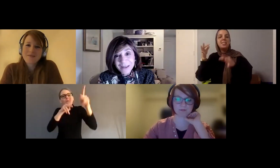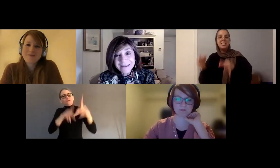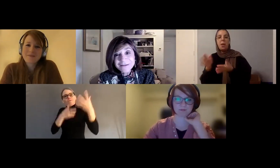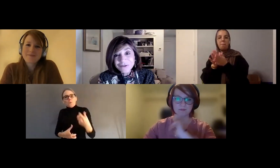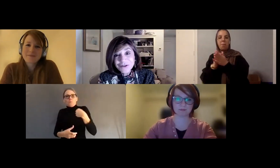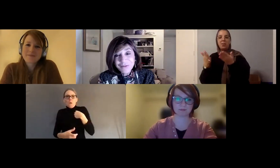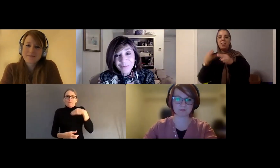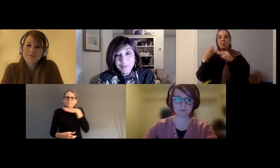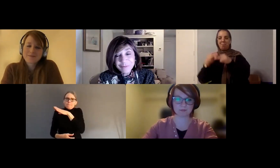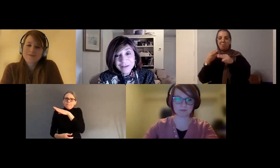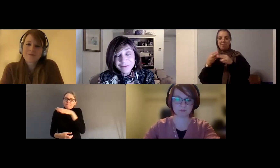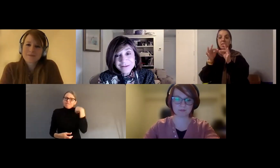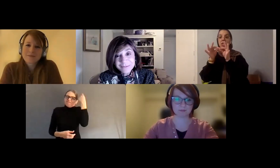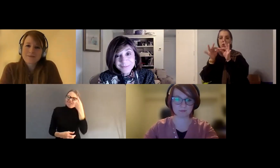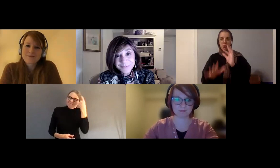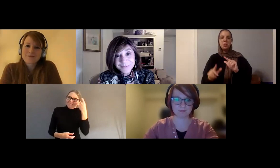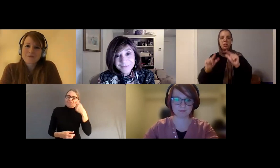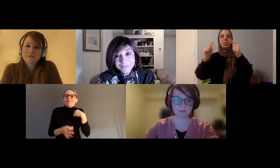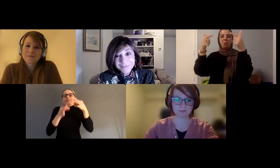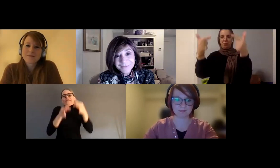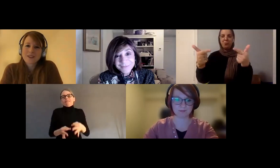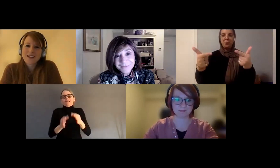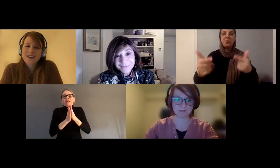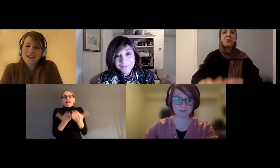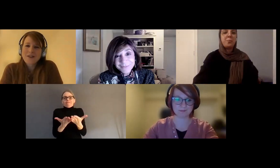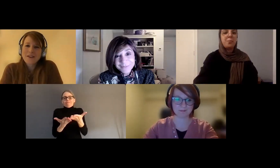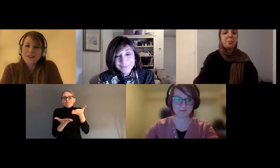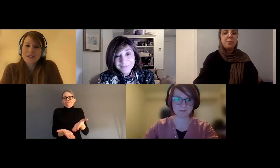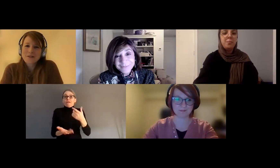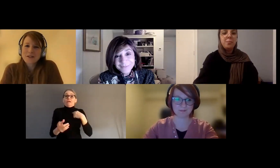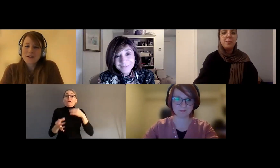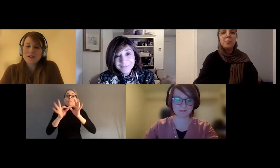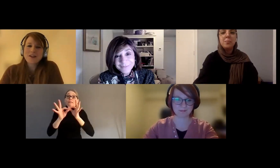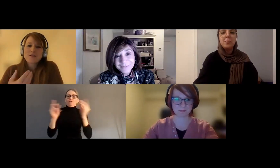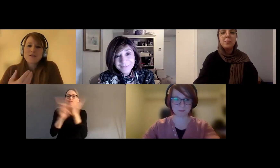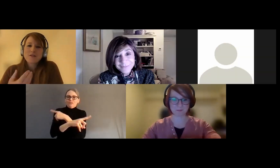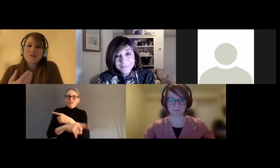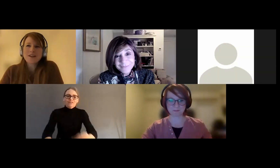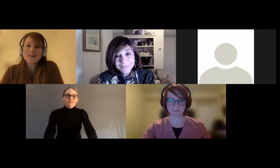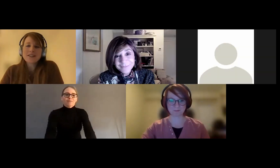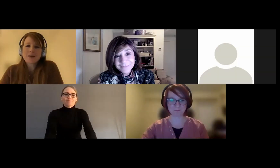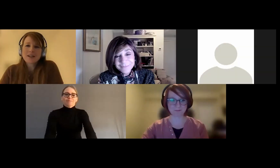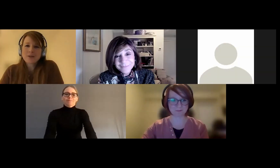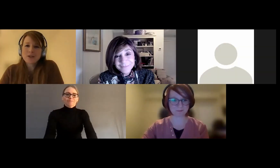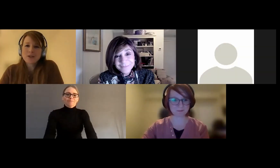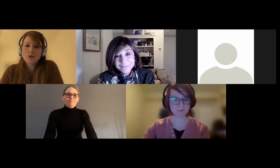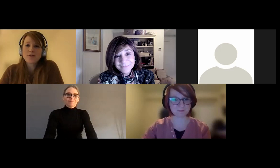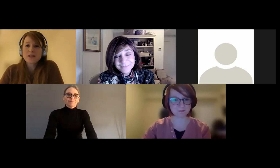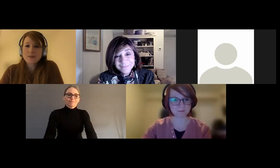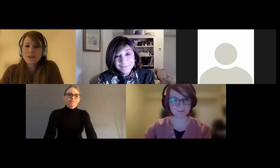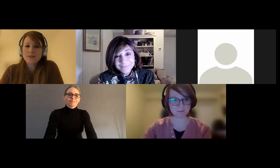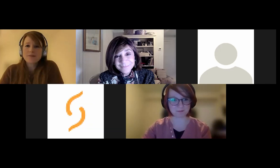So I needed to share that with my readers. Yeah, thanks. It gives another view, and at the same time, it's